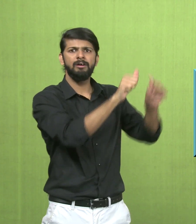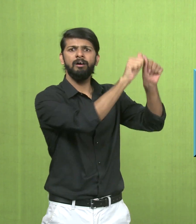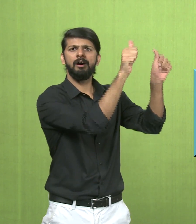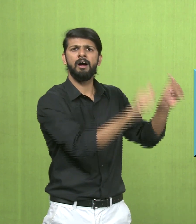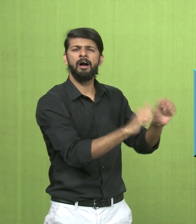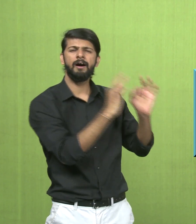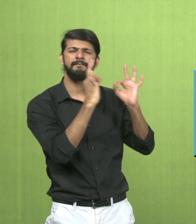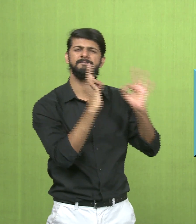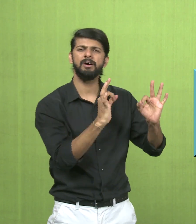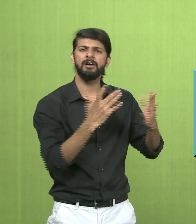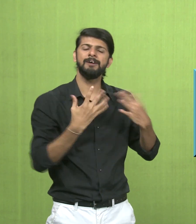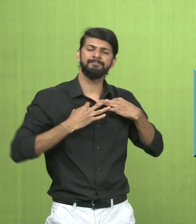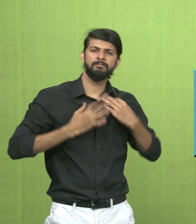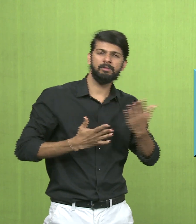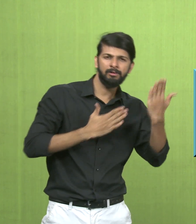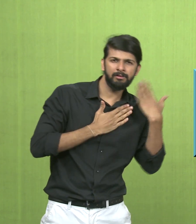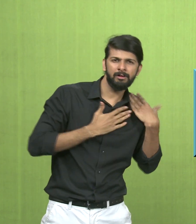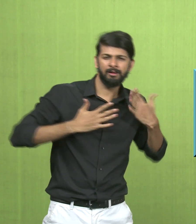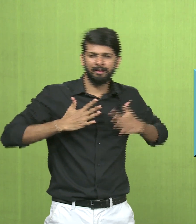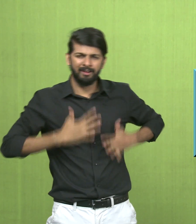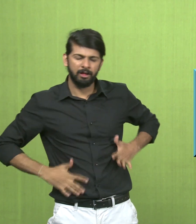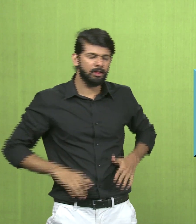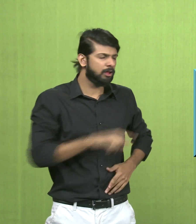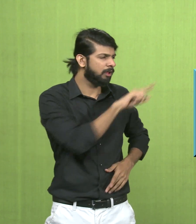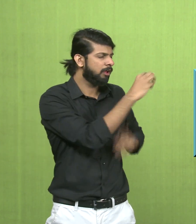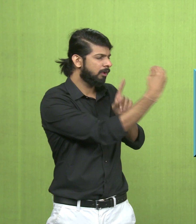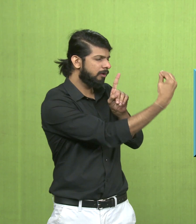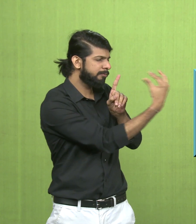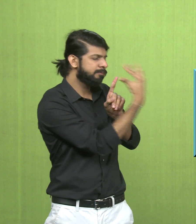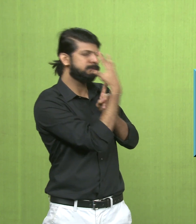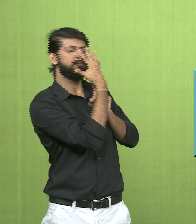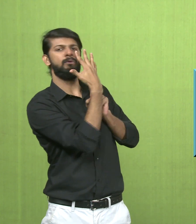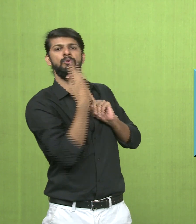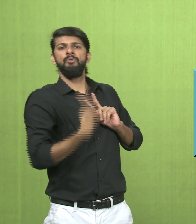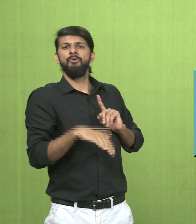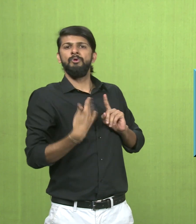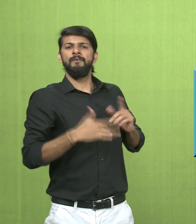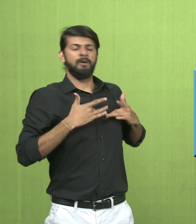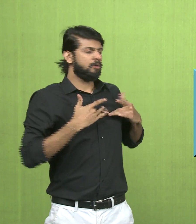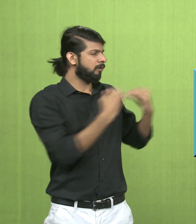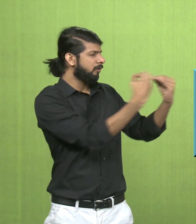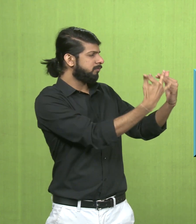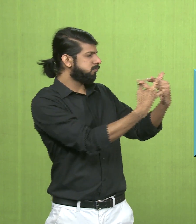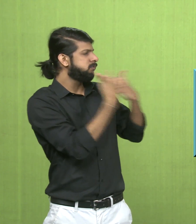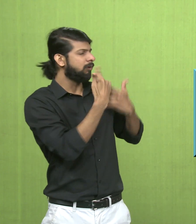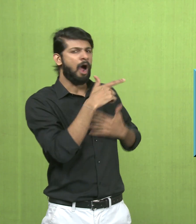To illustrate, if an artist looks at a beautiful woman and